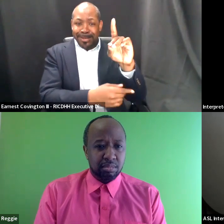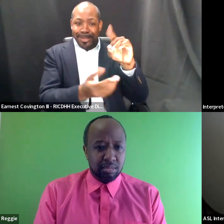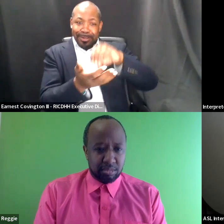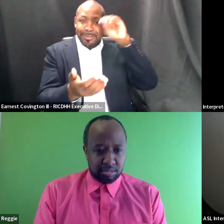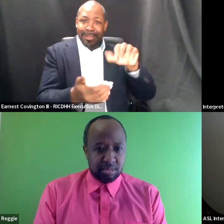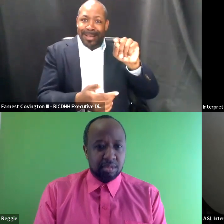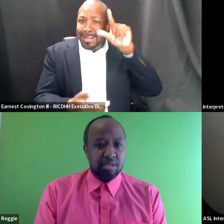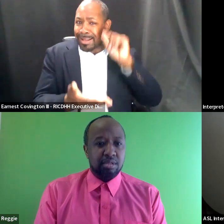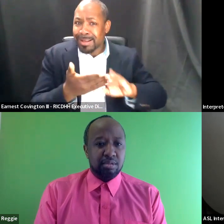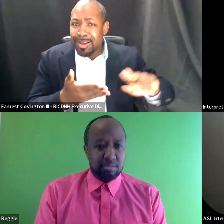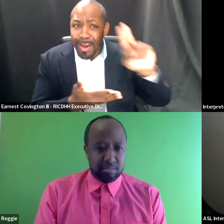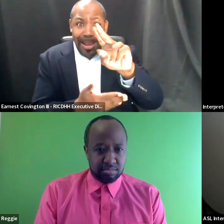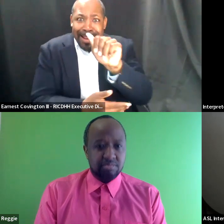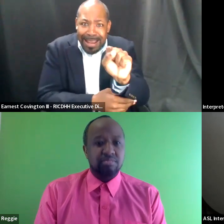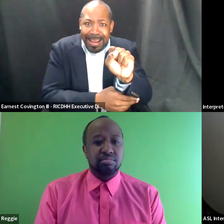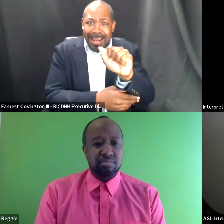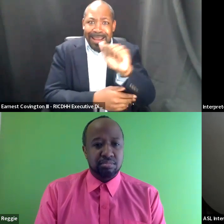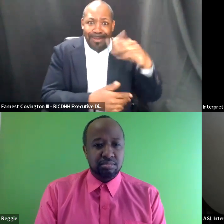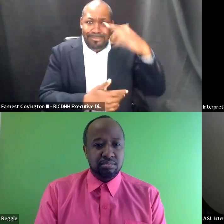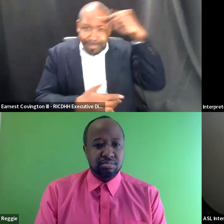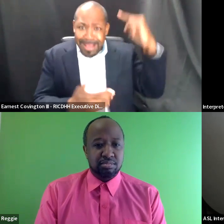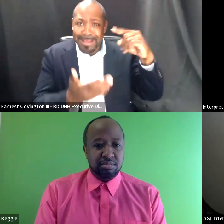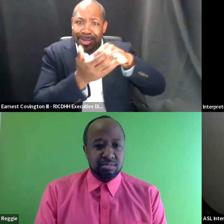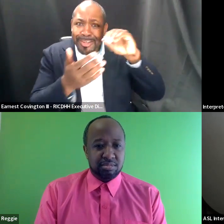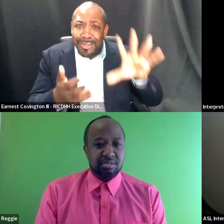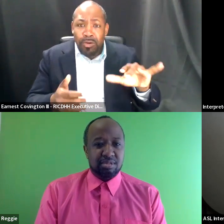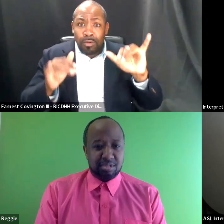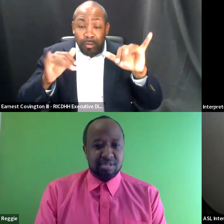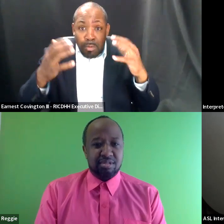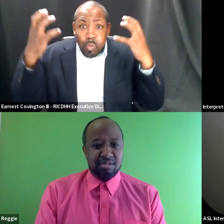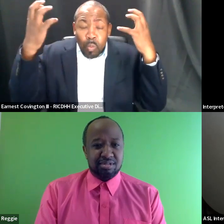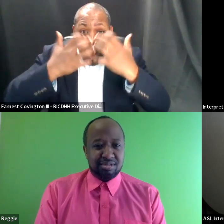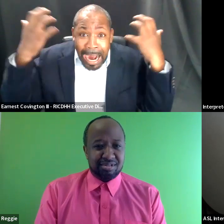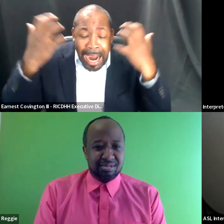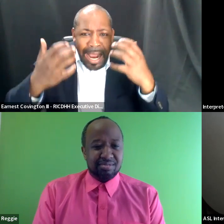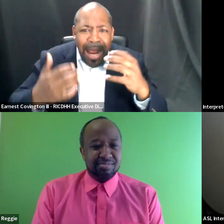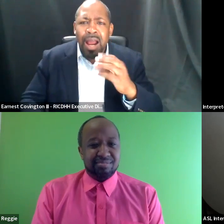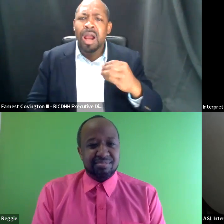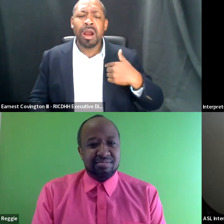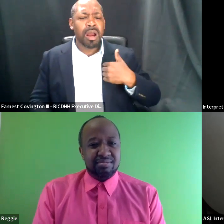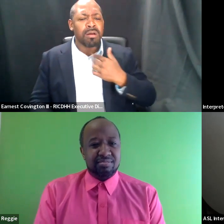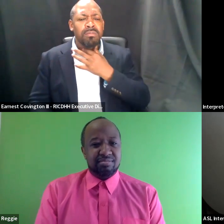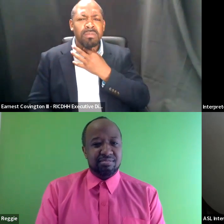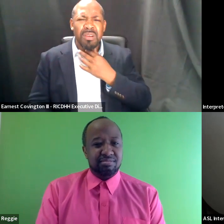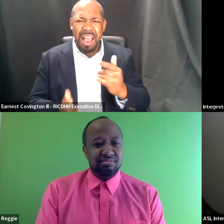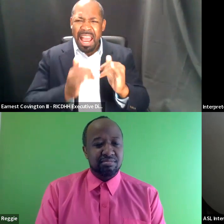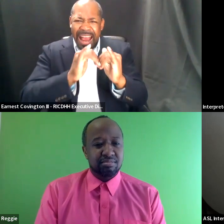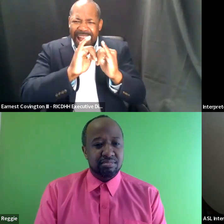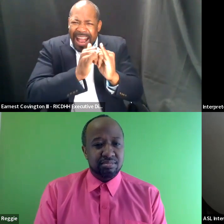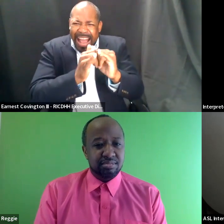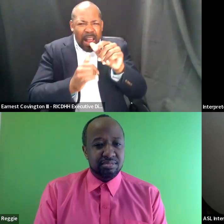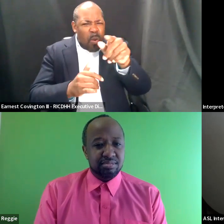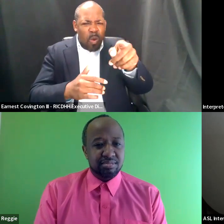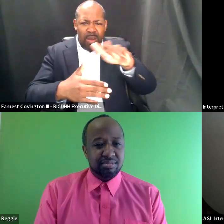And now to know that you're in a doctoral program, at Gallaudet University as a Black student,